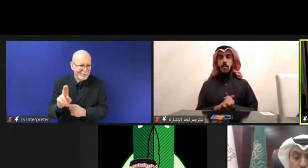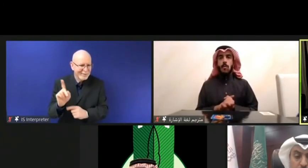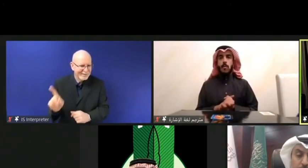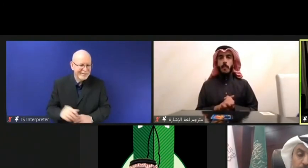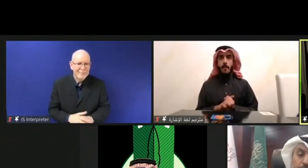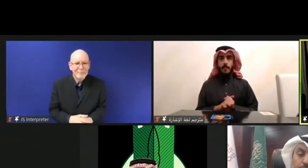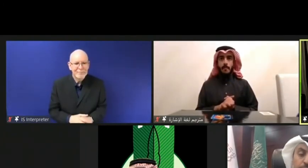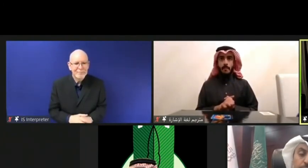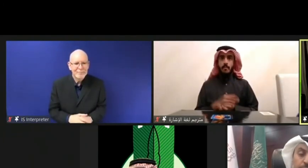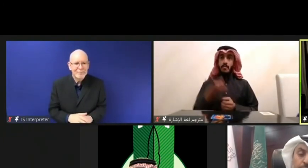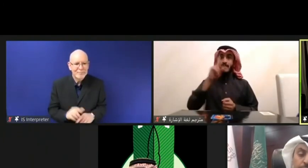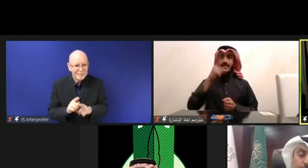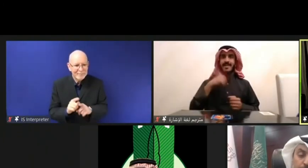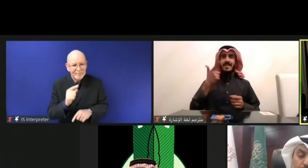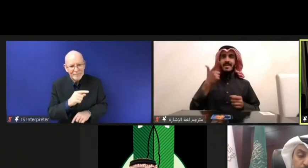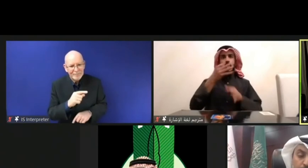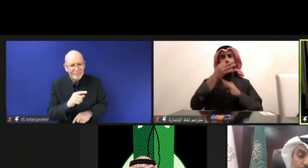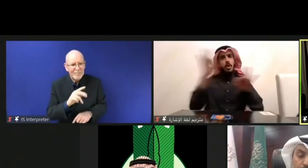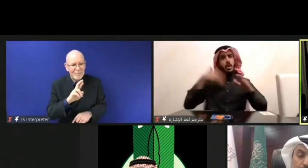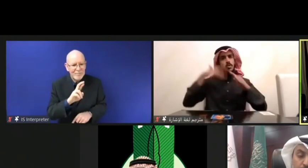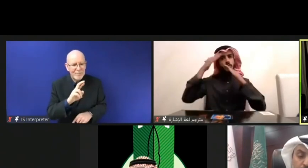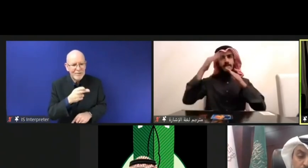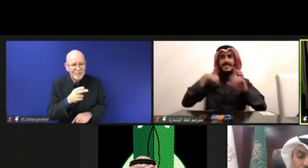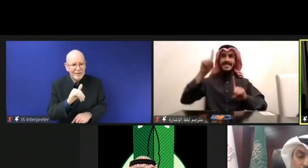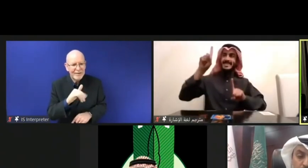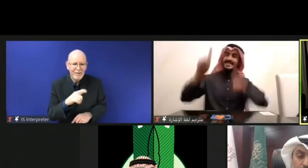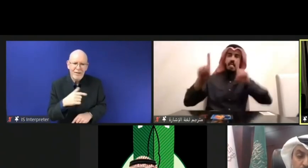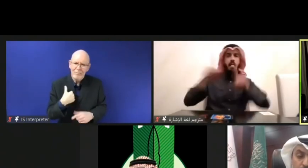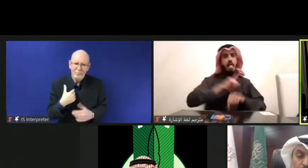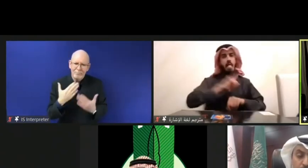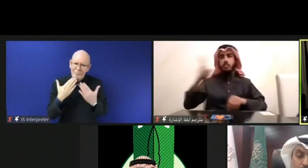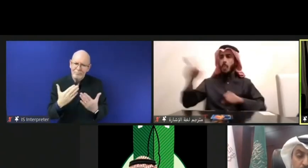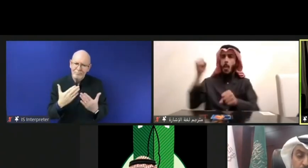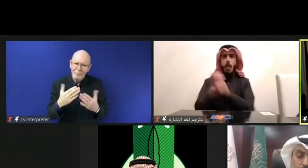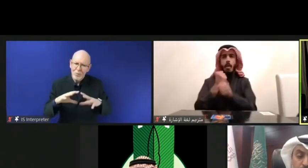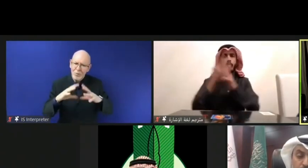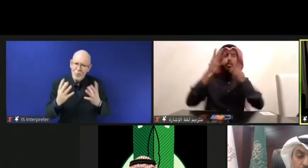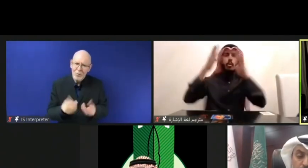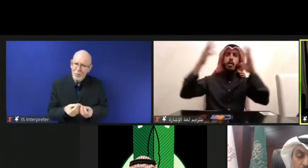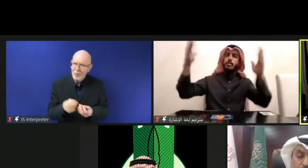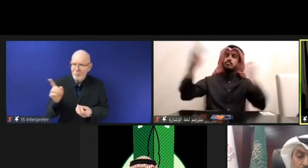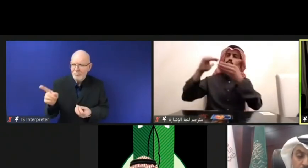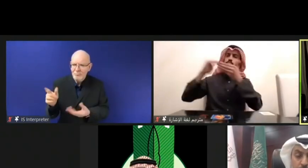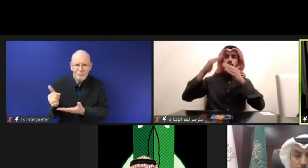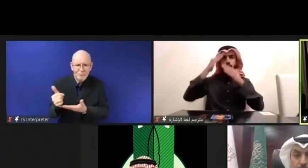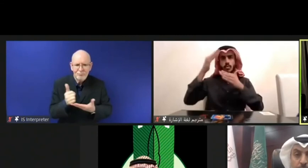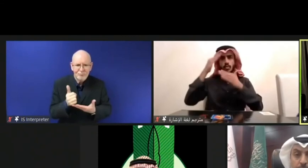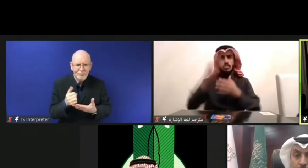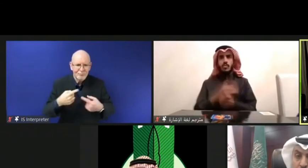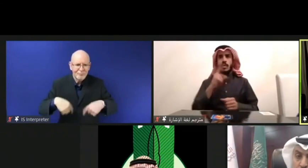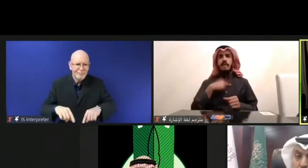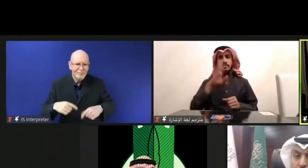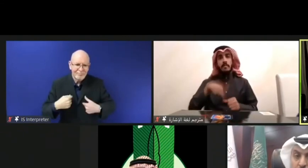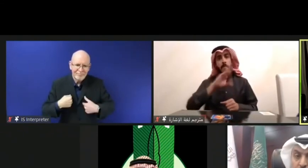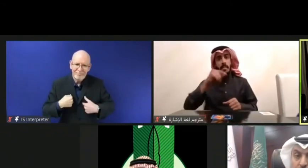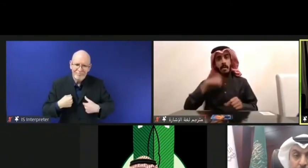for all the help that they are providing with us. And we do several workshops throughout the year in order to see how